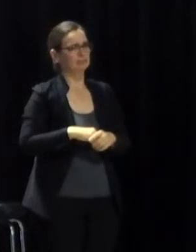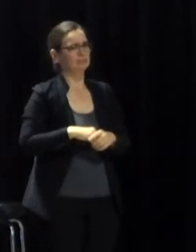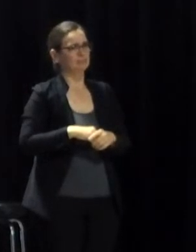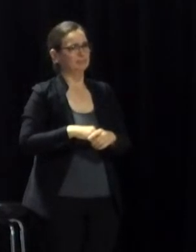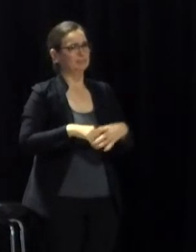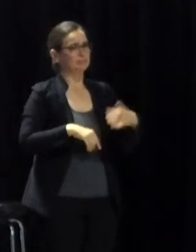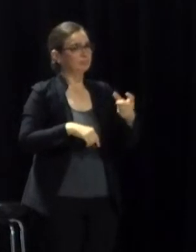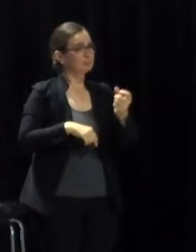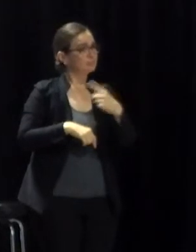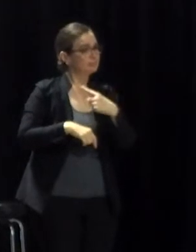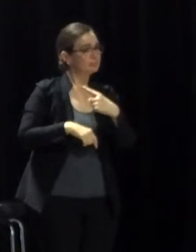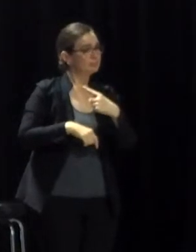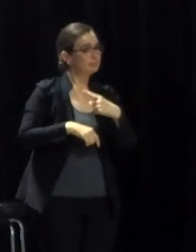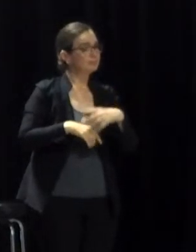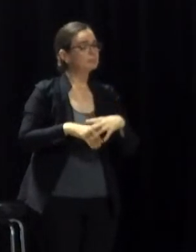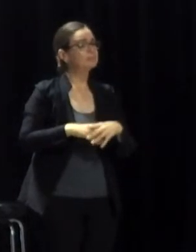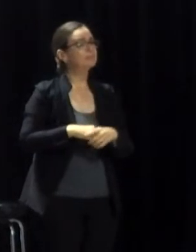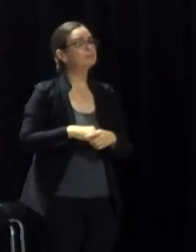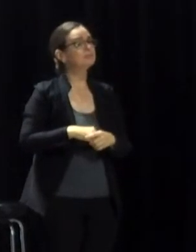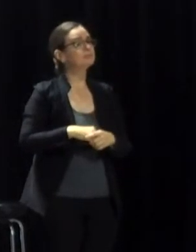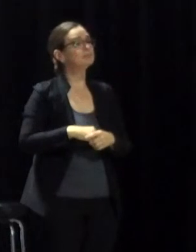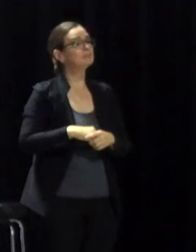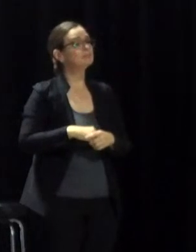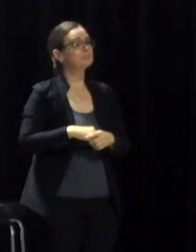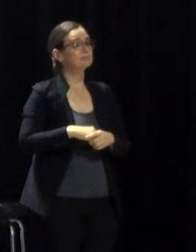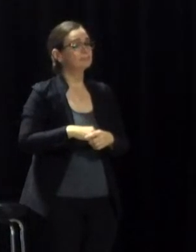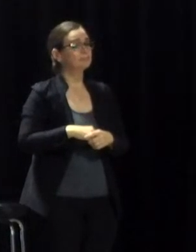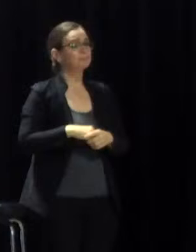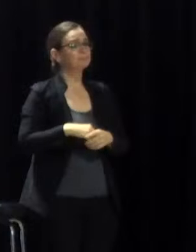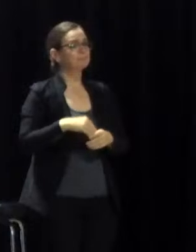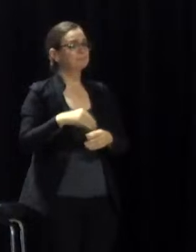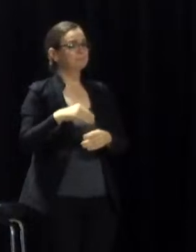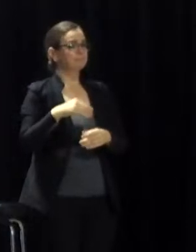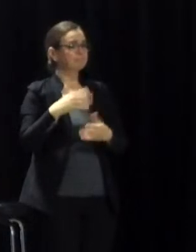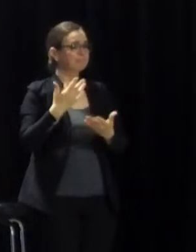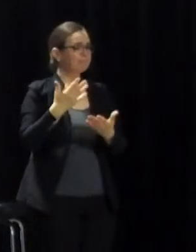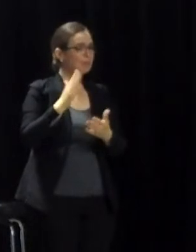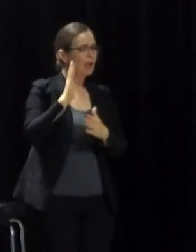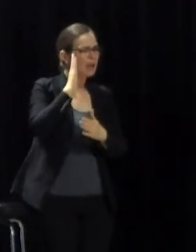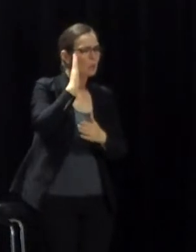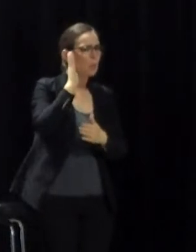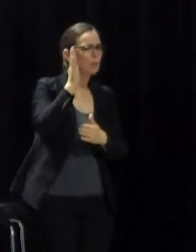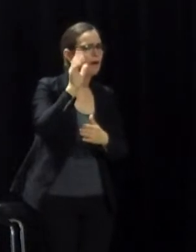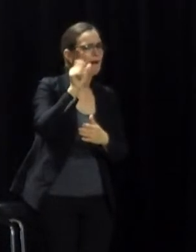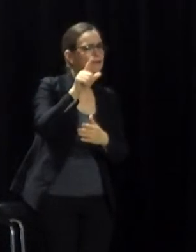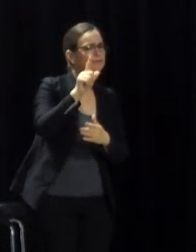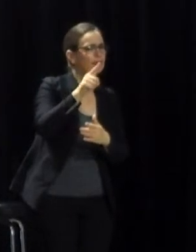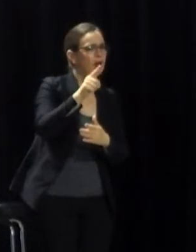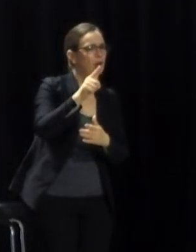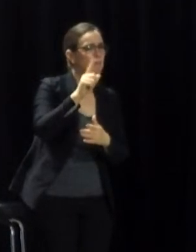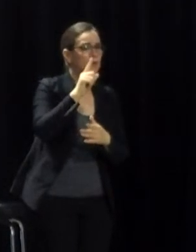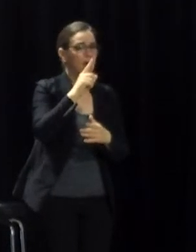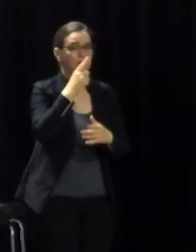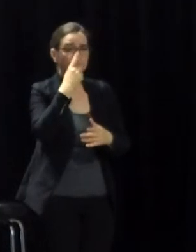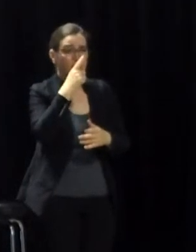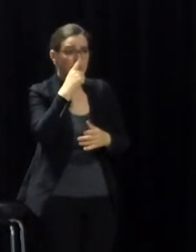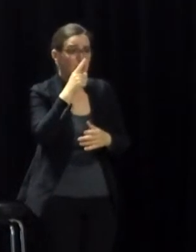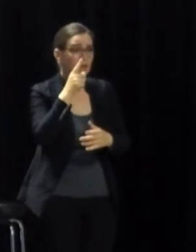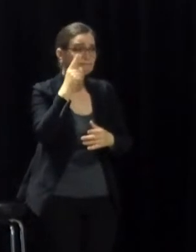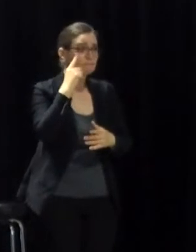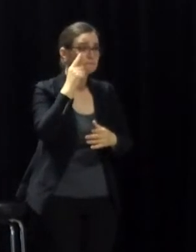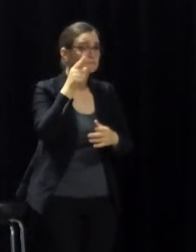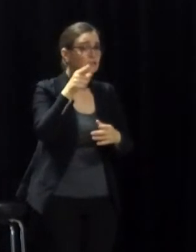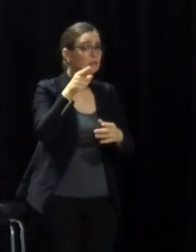Ryan, I know you're going to be asked about it later this week, but if it were up to you and the county health department, would there be trick-or-treating this weekend? I think if you do it safely, it's